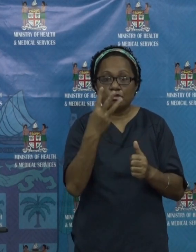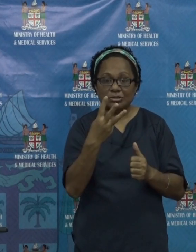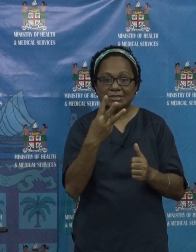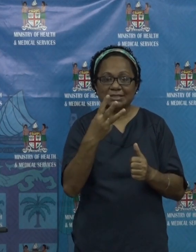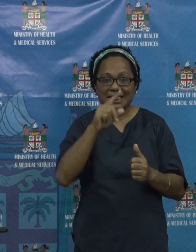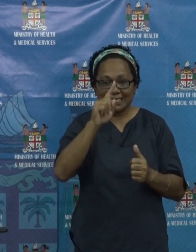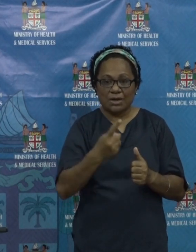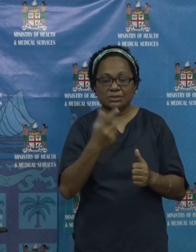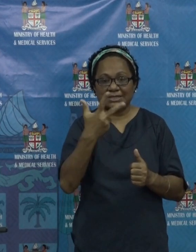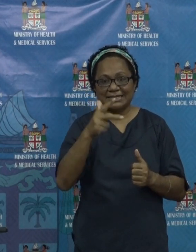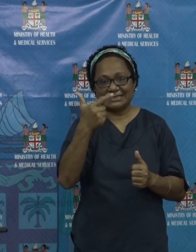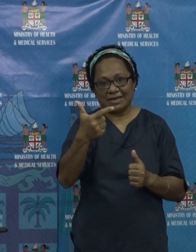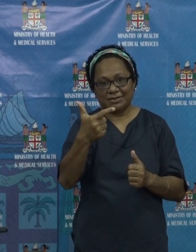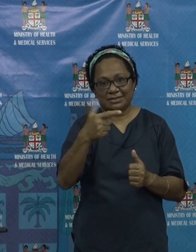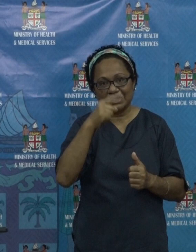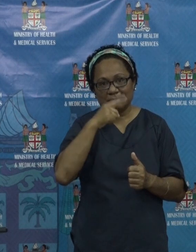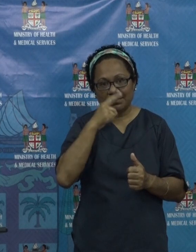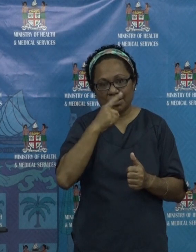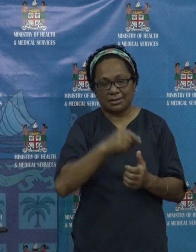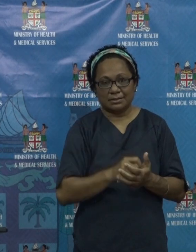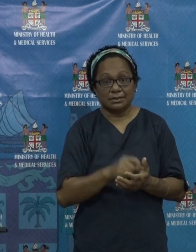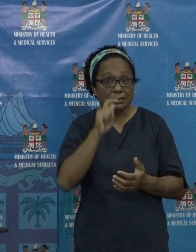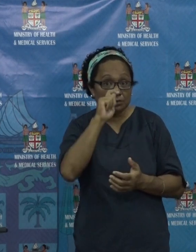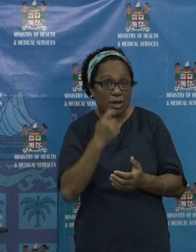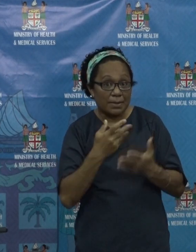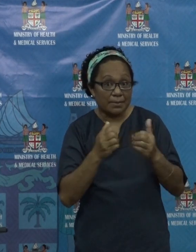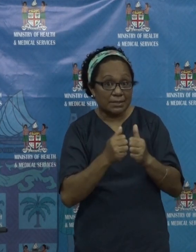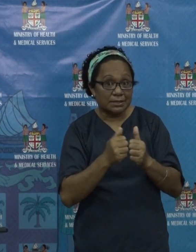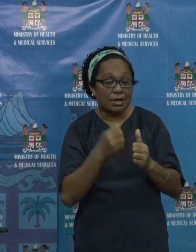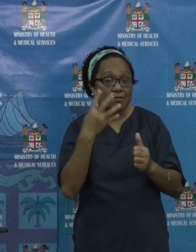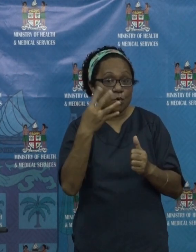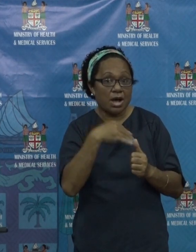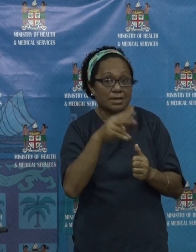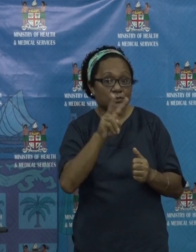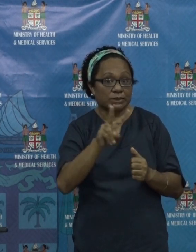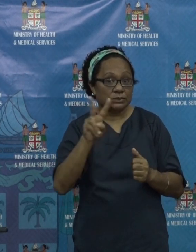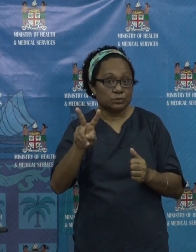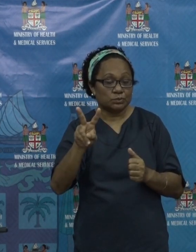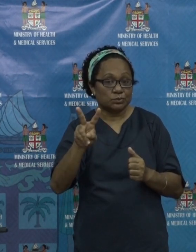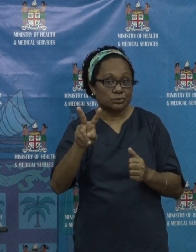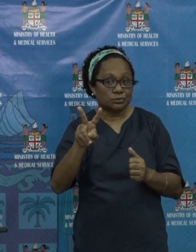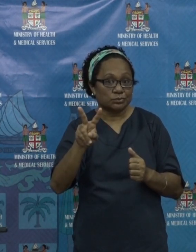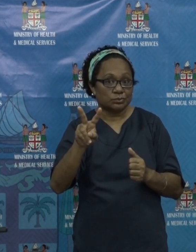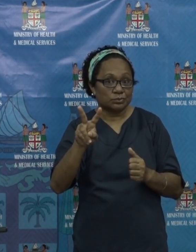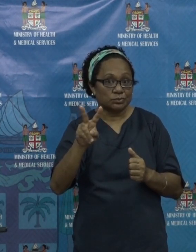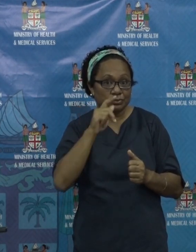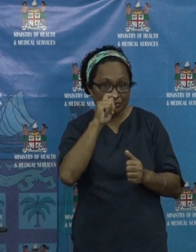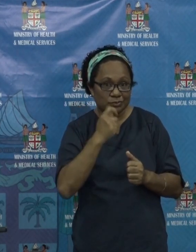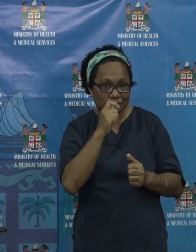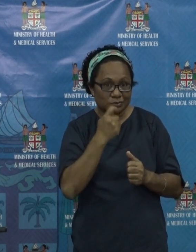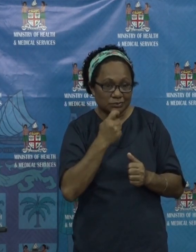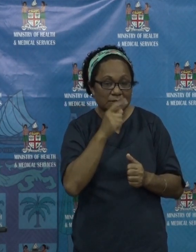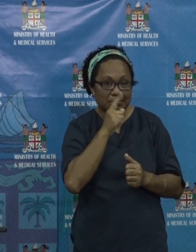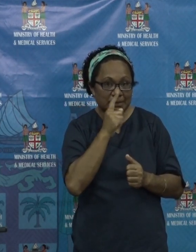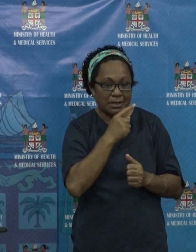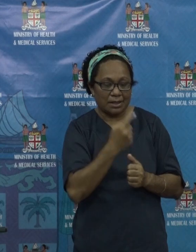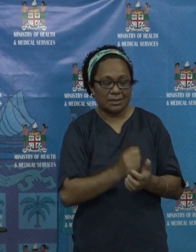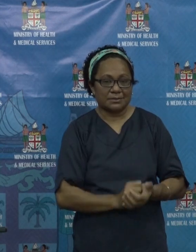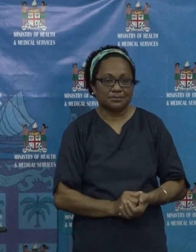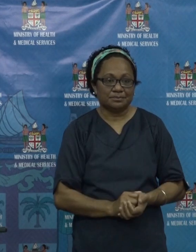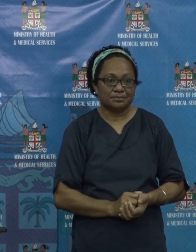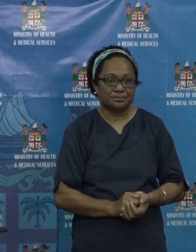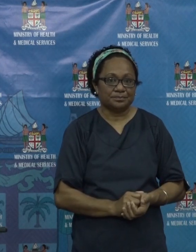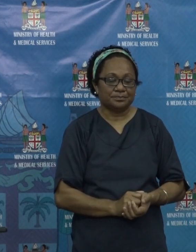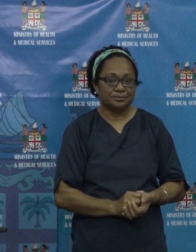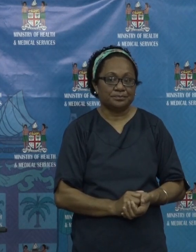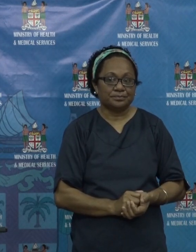3,087 individuals and swabbed 422 individuals.